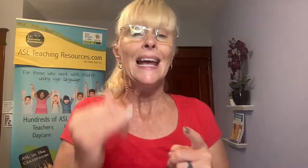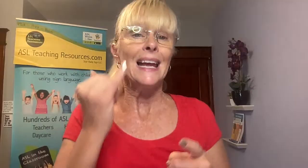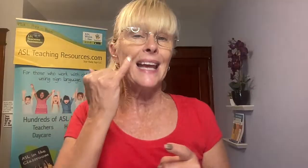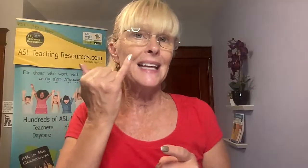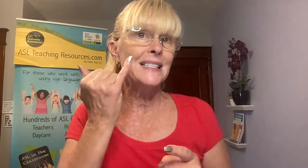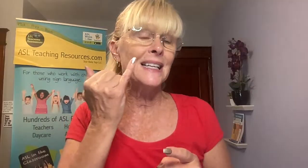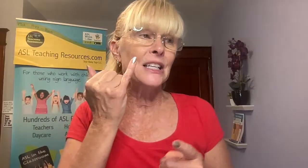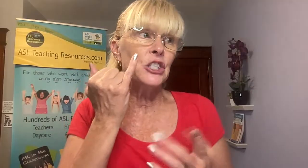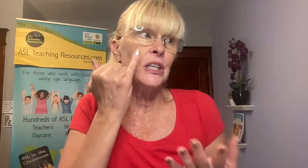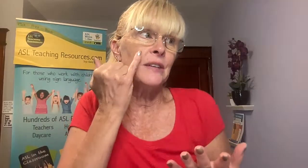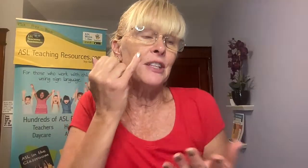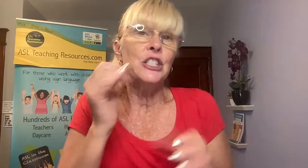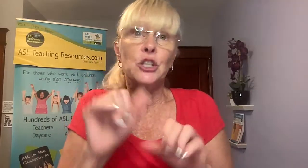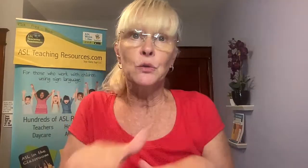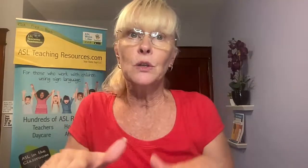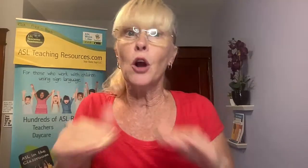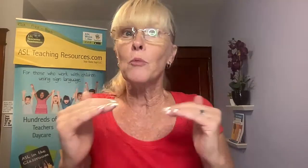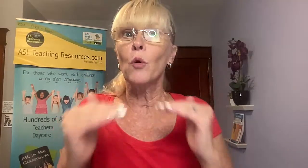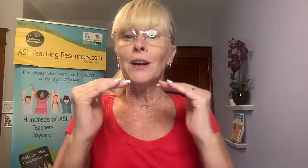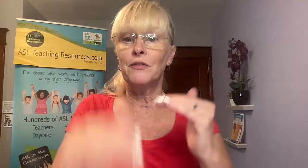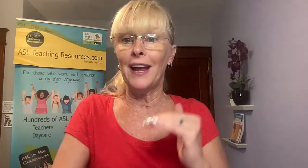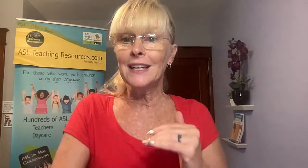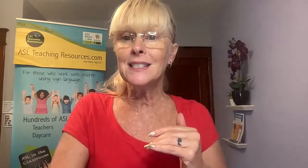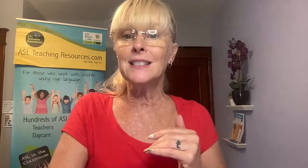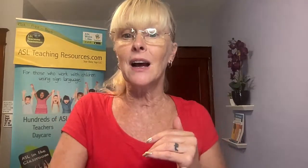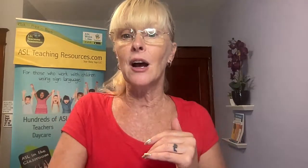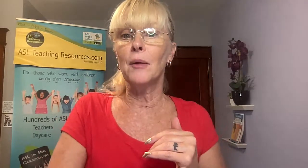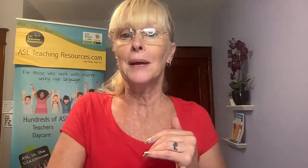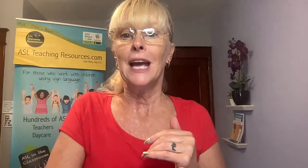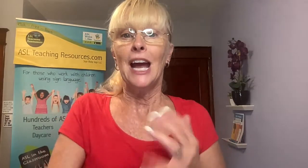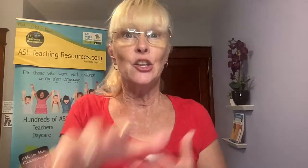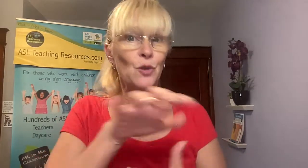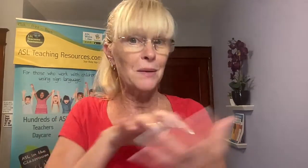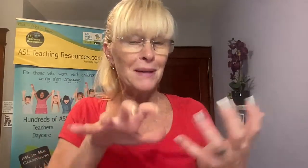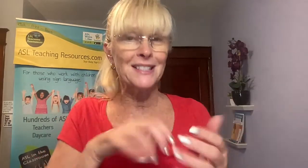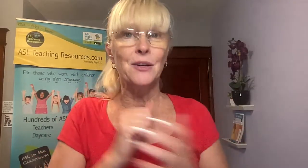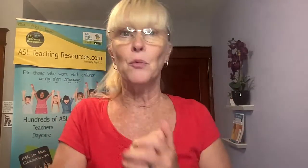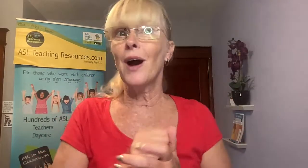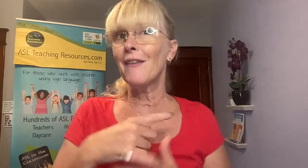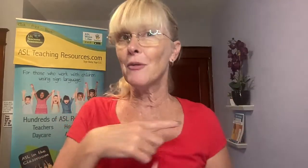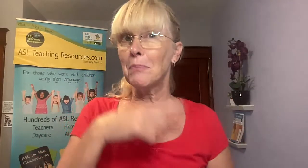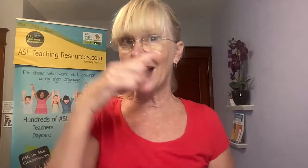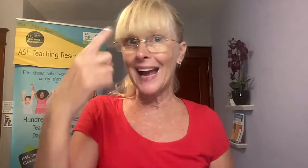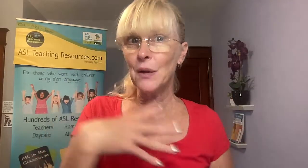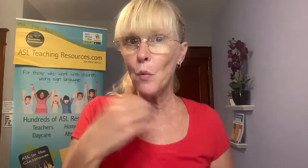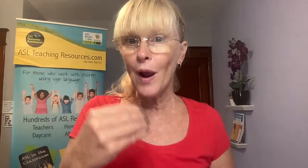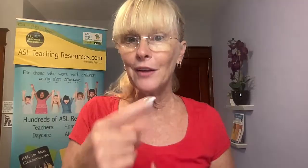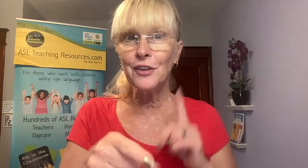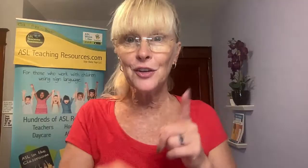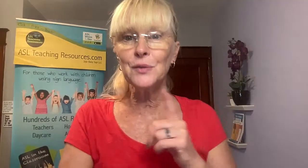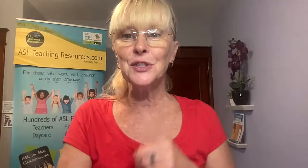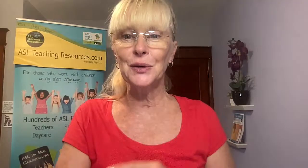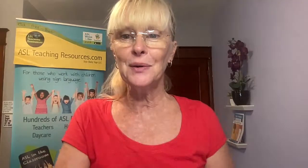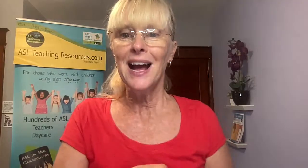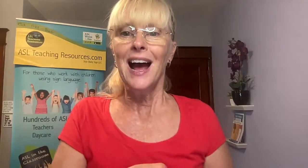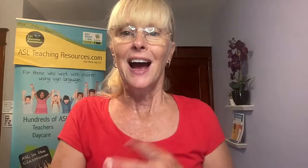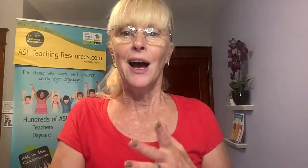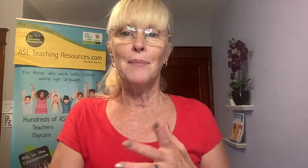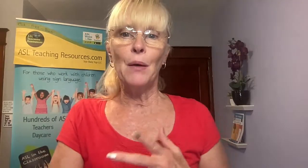in case if the children are more advanced, and you can mix them. We'll have them black and white for you too. That way